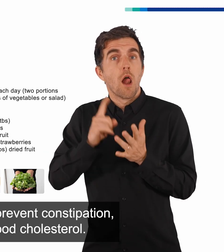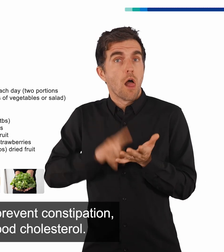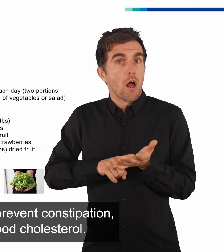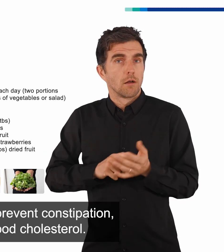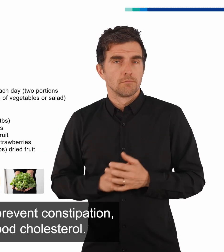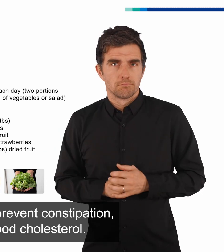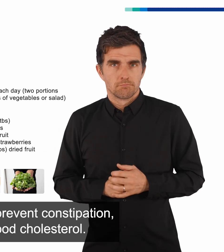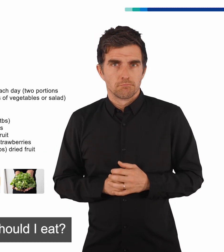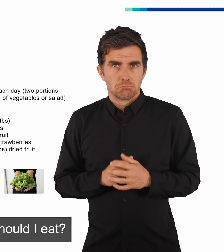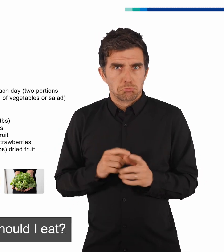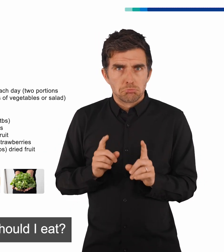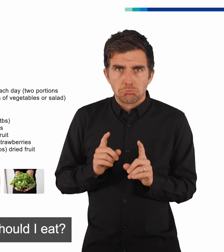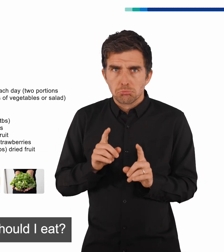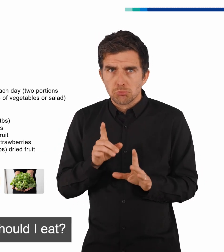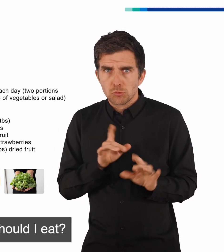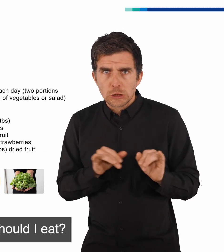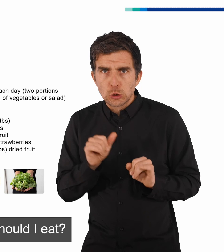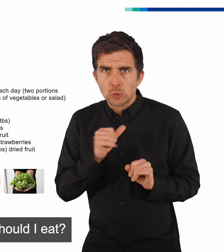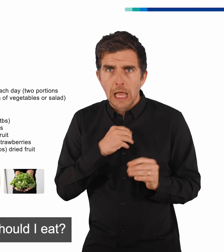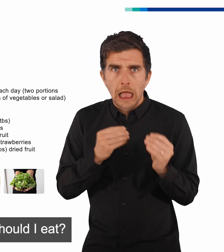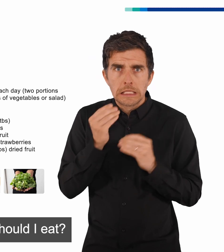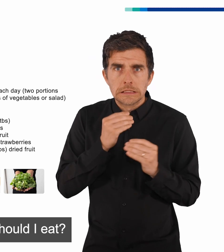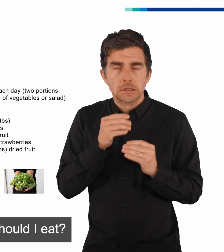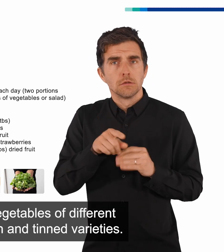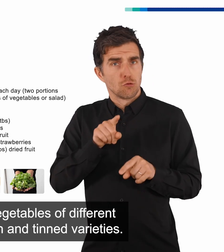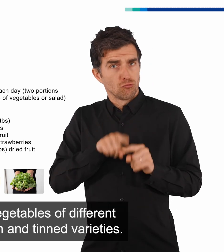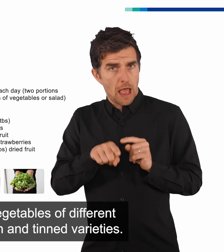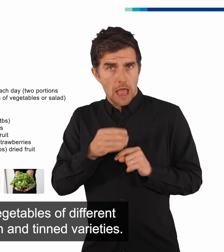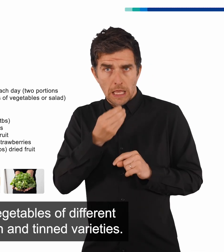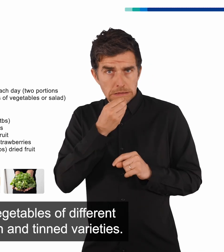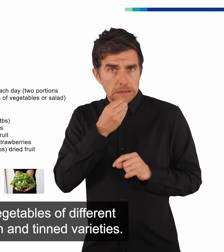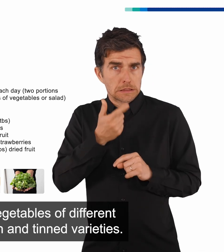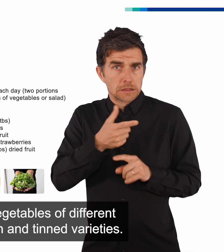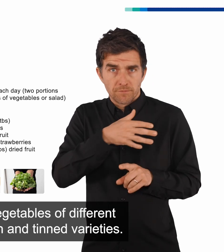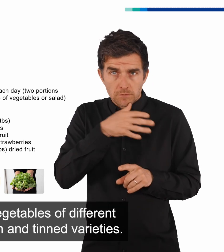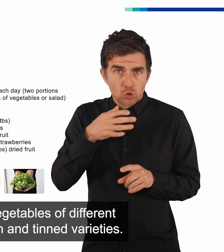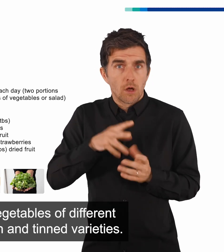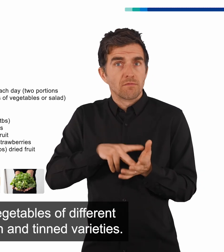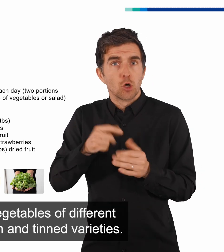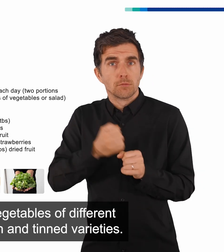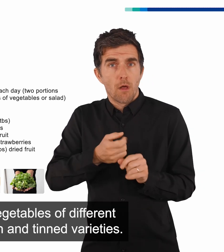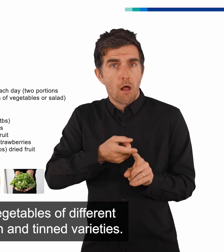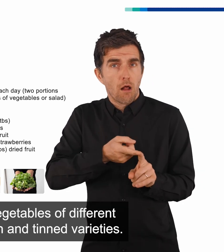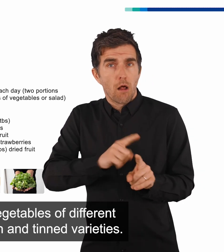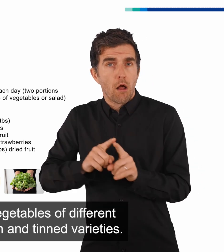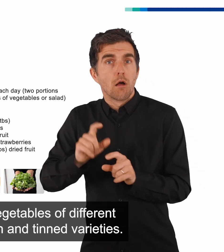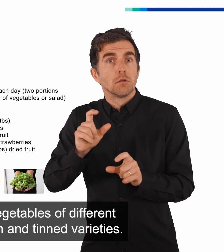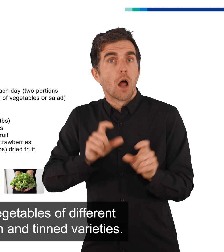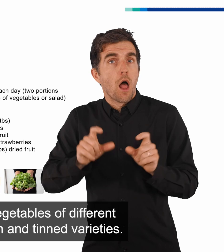varieties. Dried fruits and fruit juice are fine in small portion sizes. You should aim to